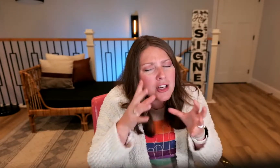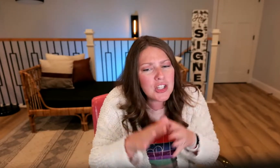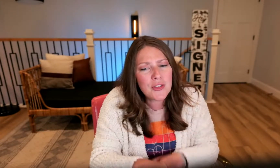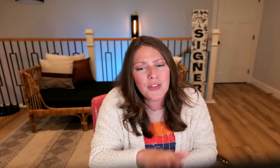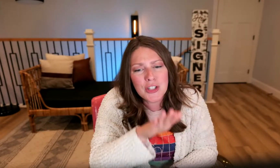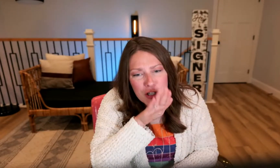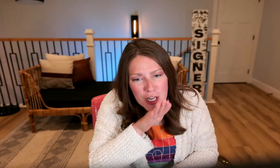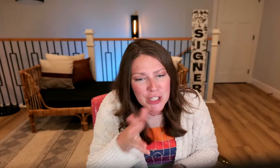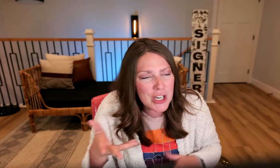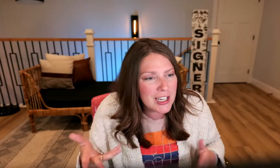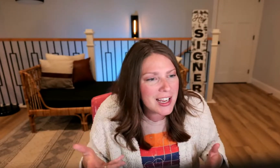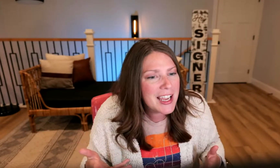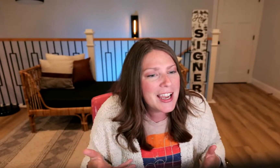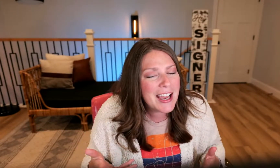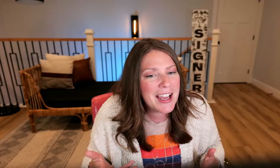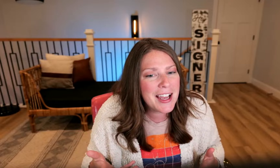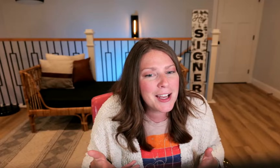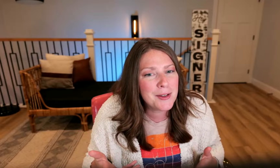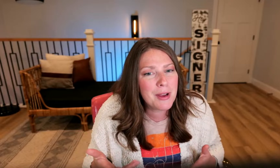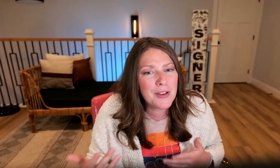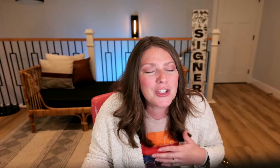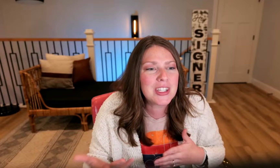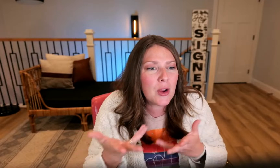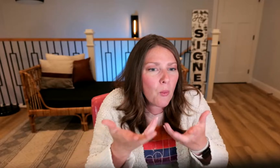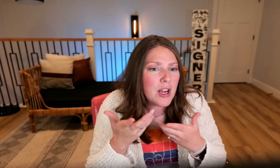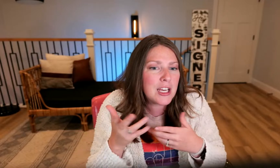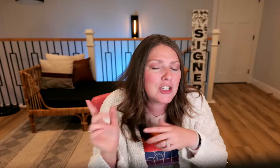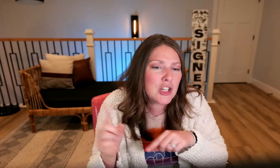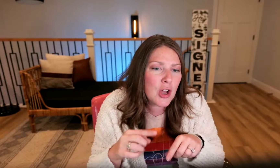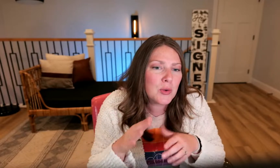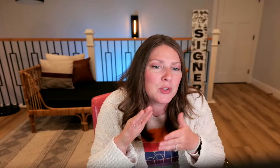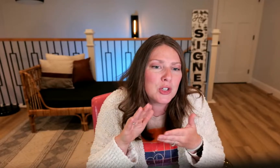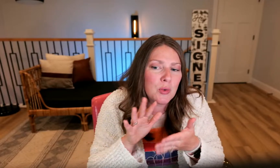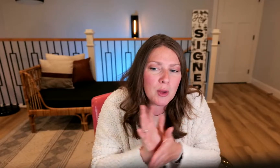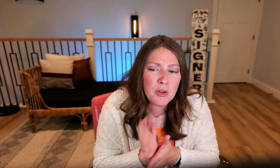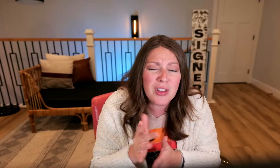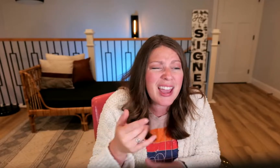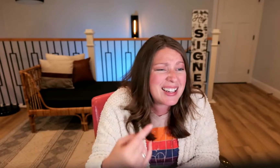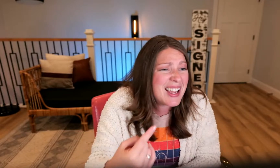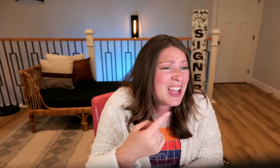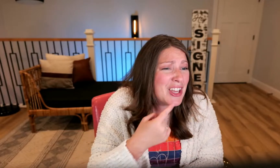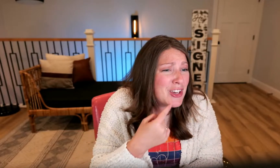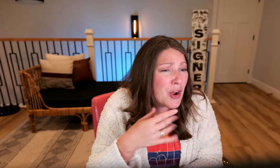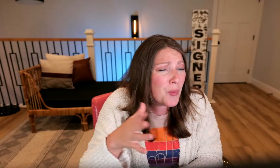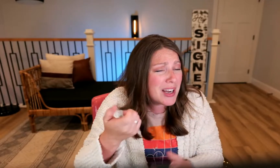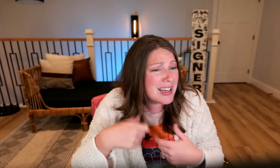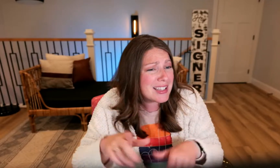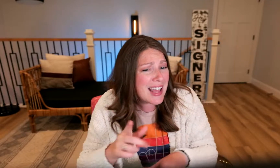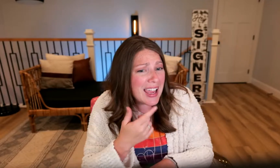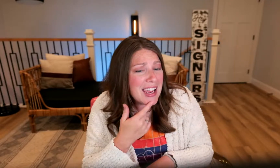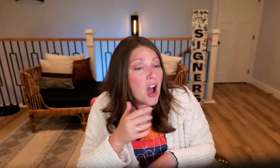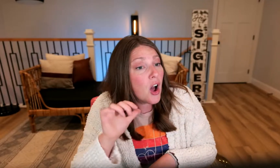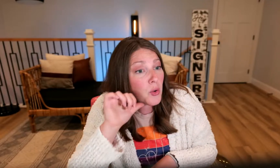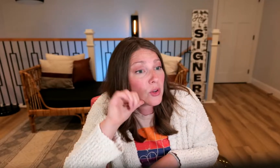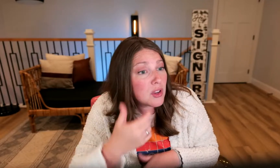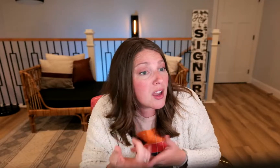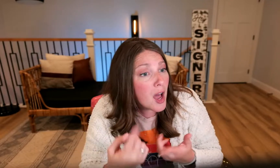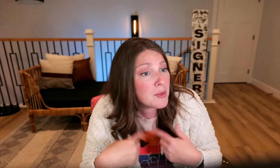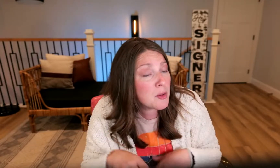imagine the frustration of just like wanting to go to a movie. And you know, what did it say? Oh, you can come